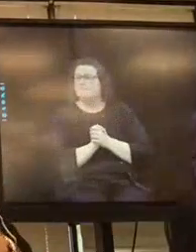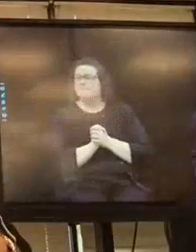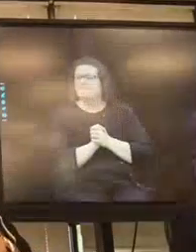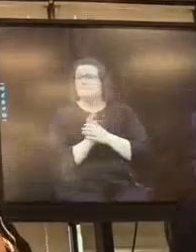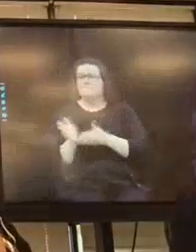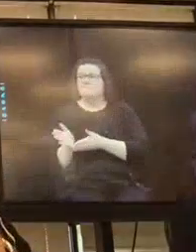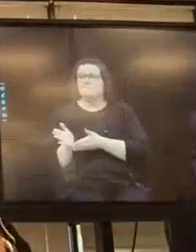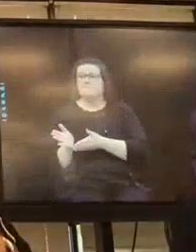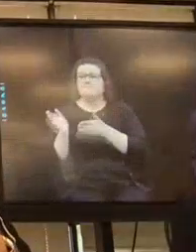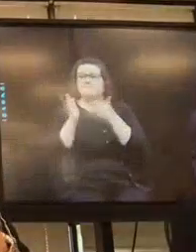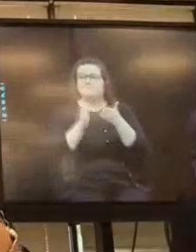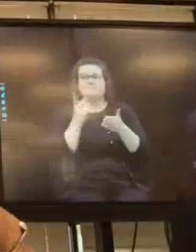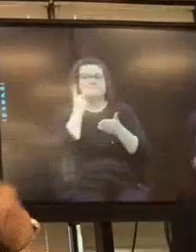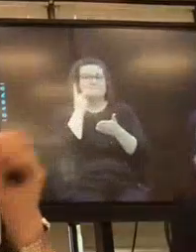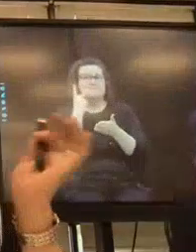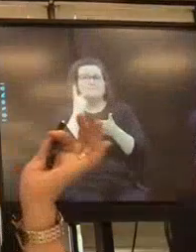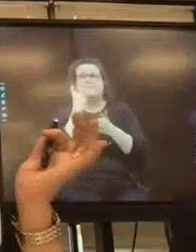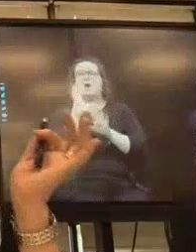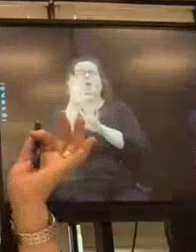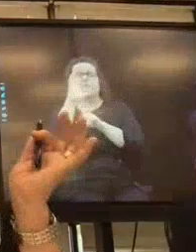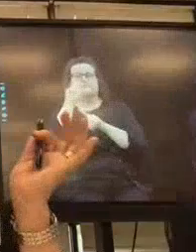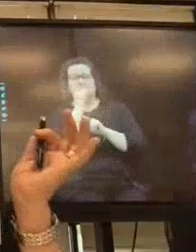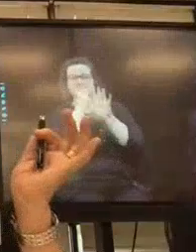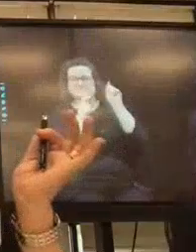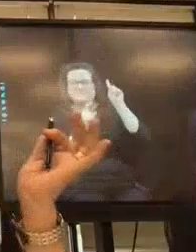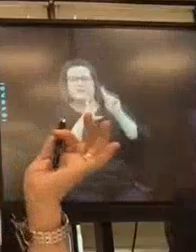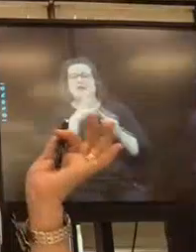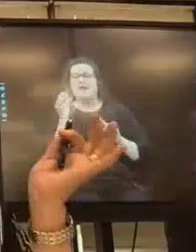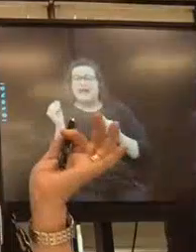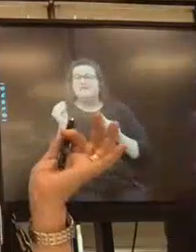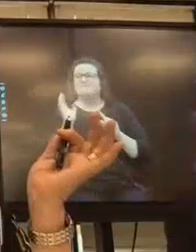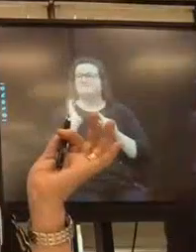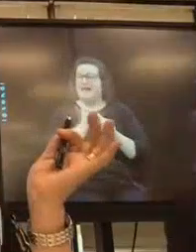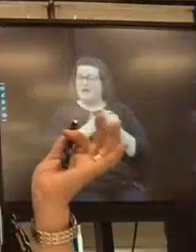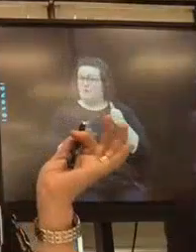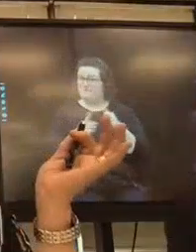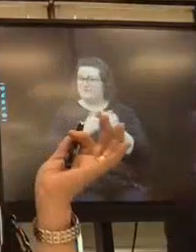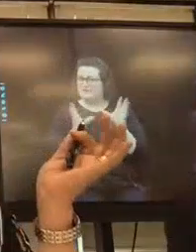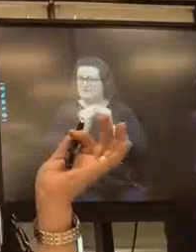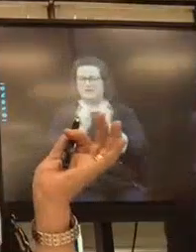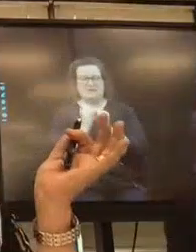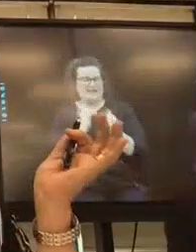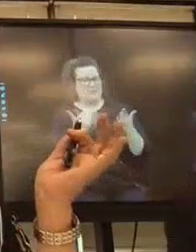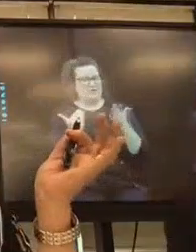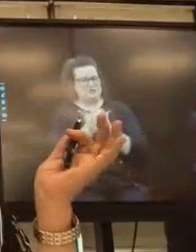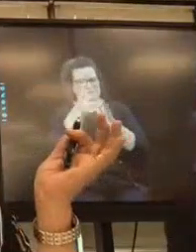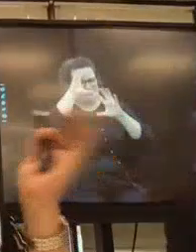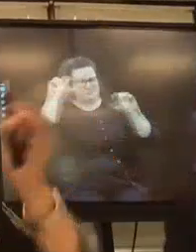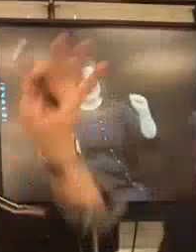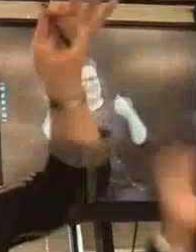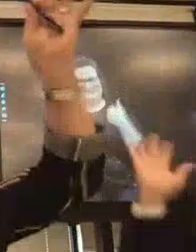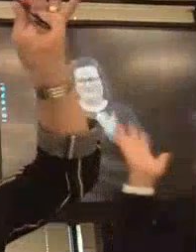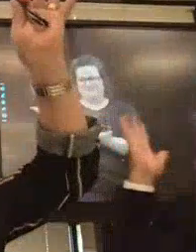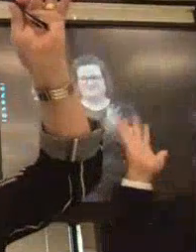Todd. And folks, this is our first meeting with our new superintendent.